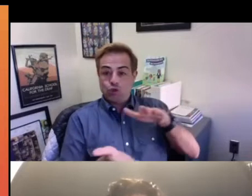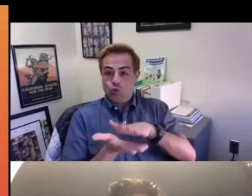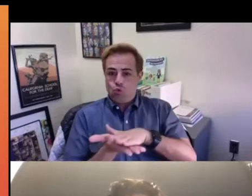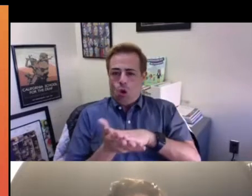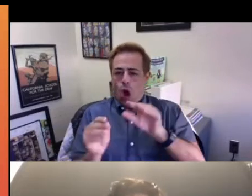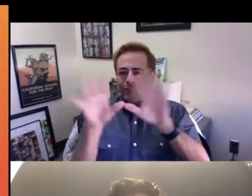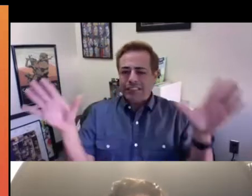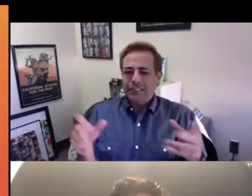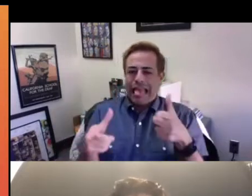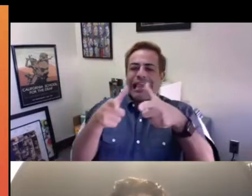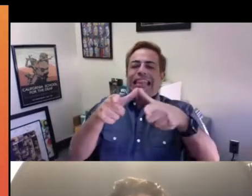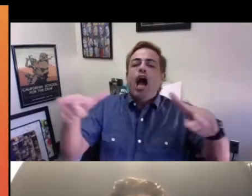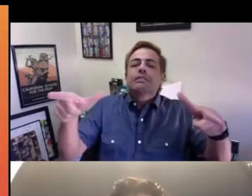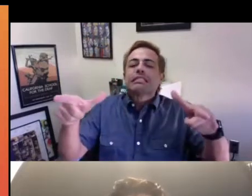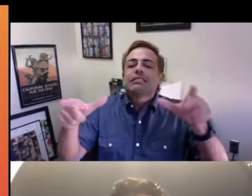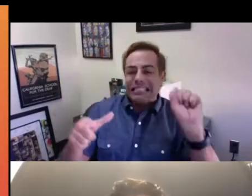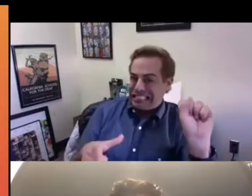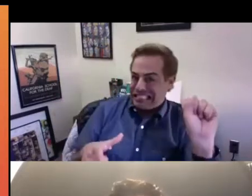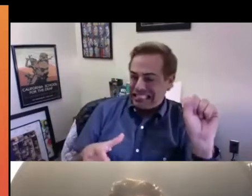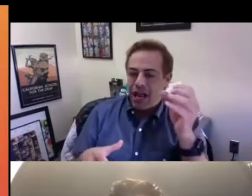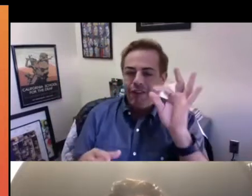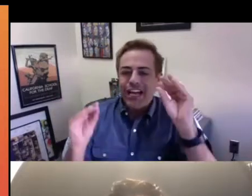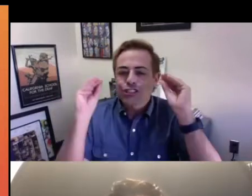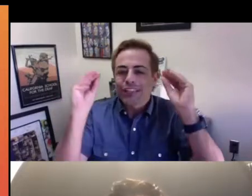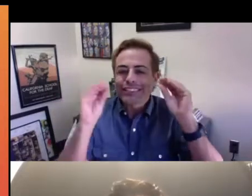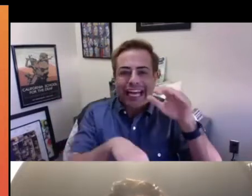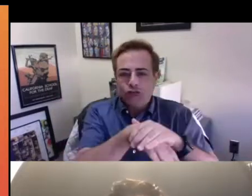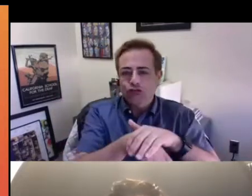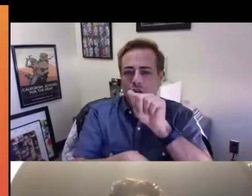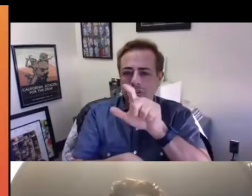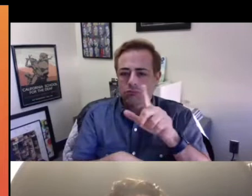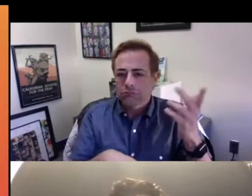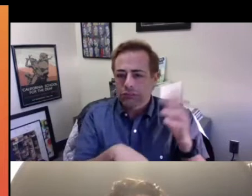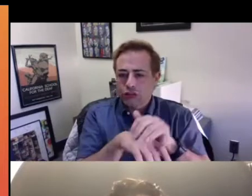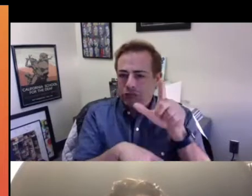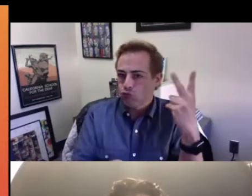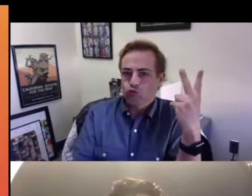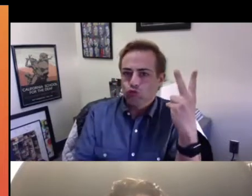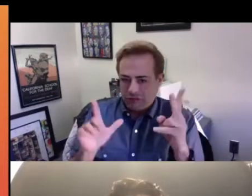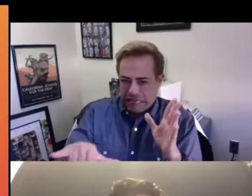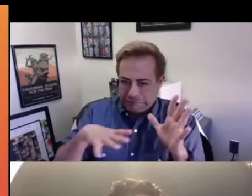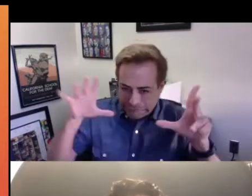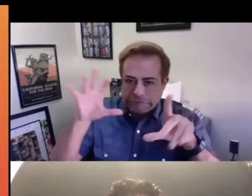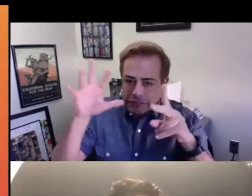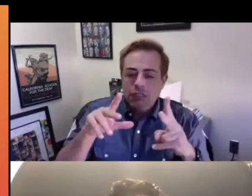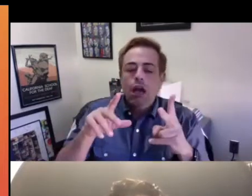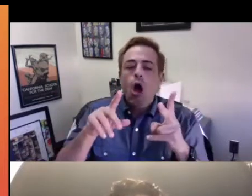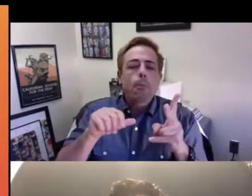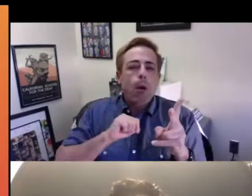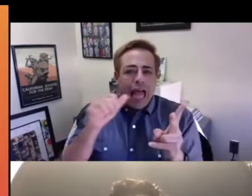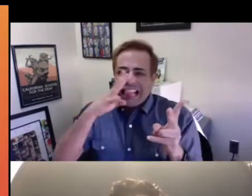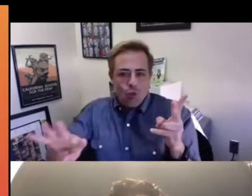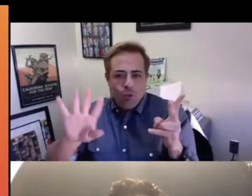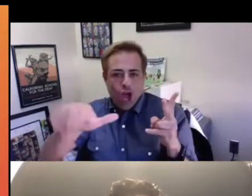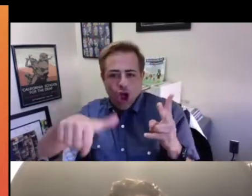dated term. And the important thing is the languages that are